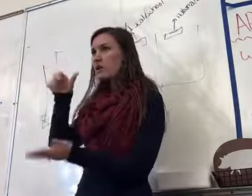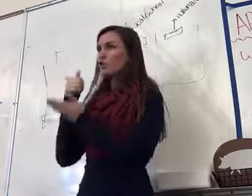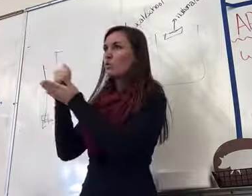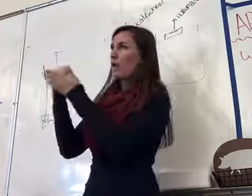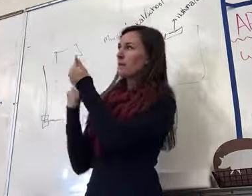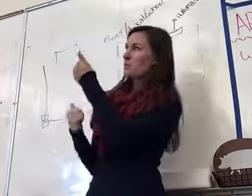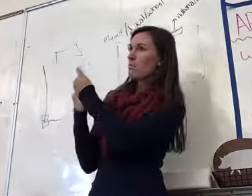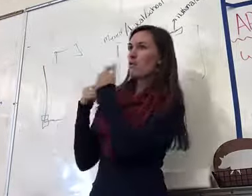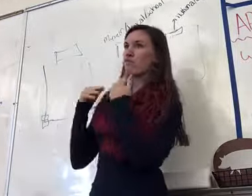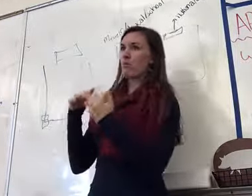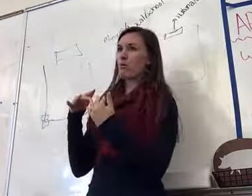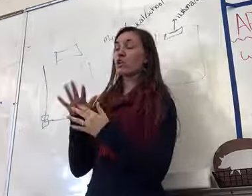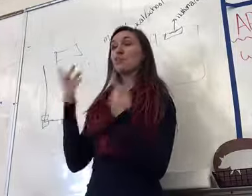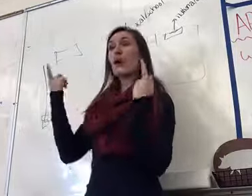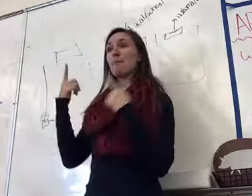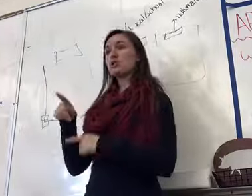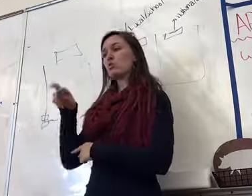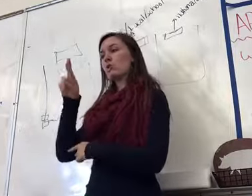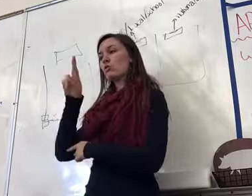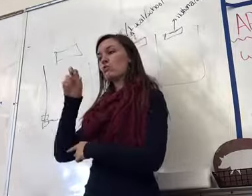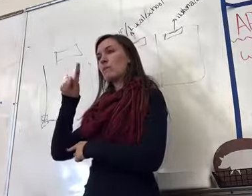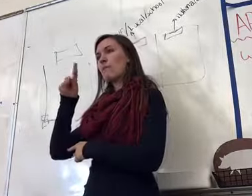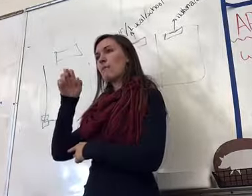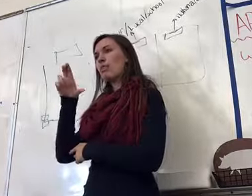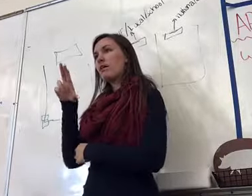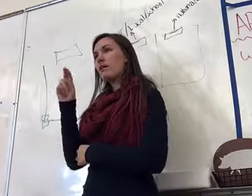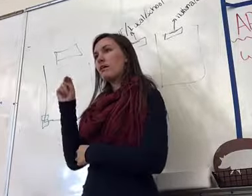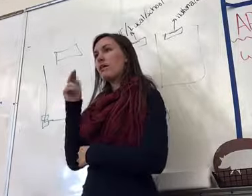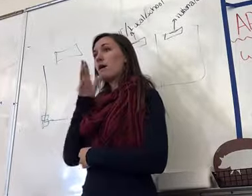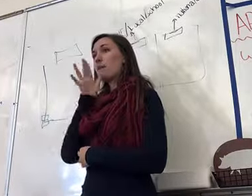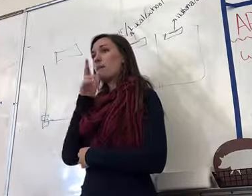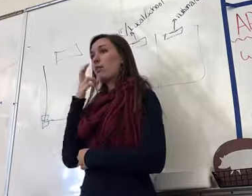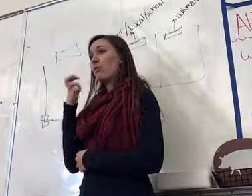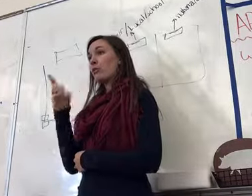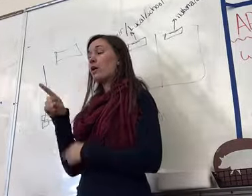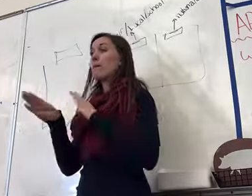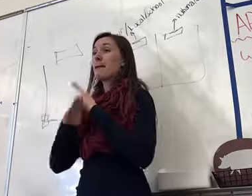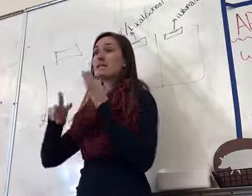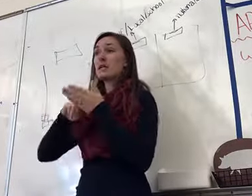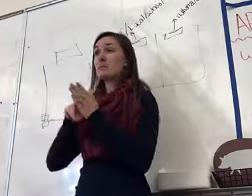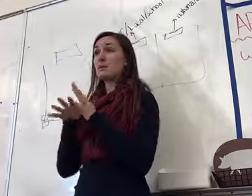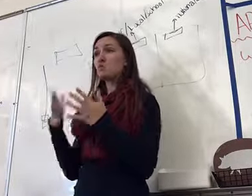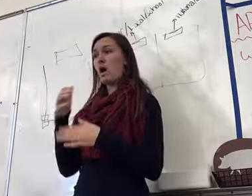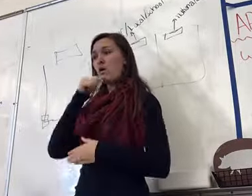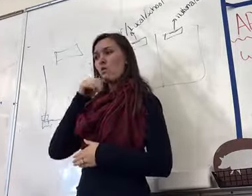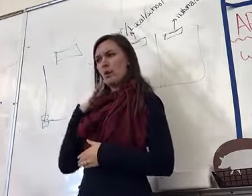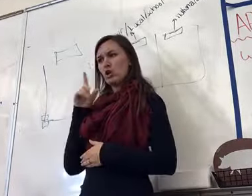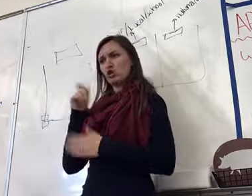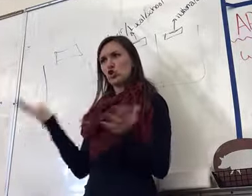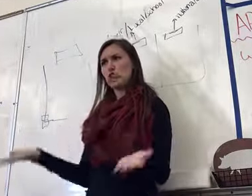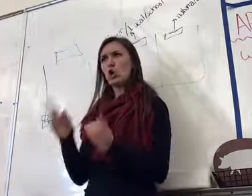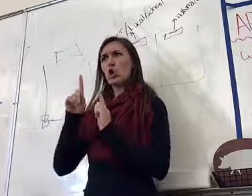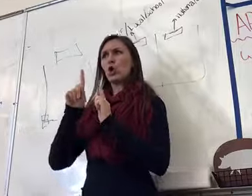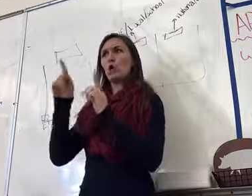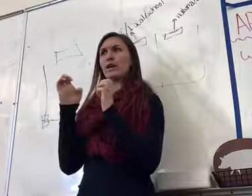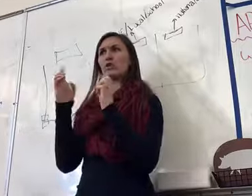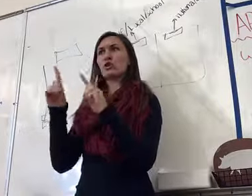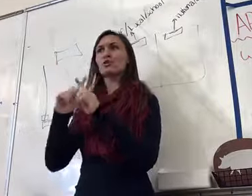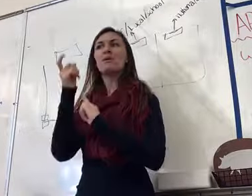happens with Republican Motherhood is basically women should now get an education, but it's a limited education. Specifically, it's